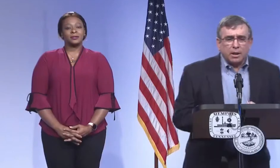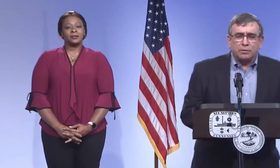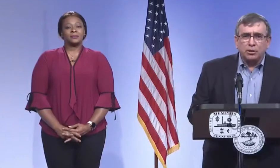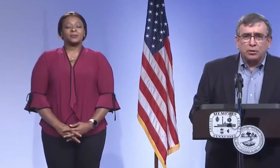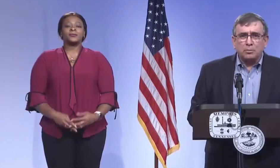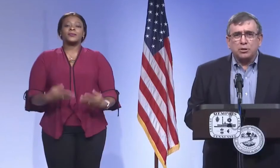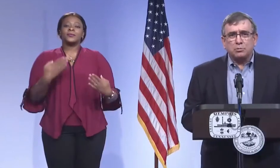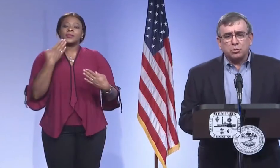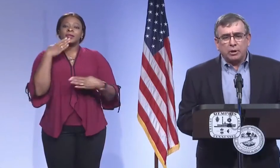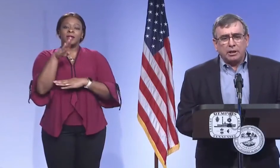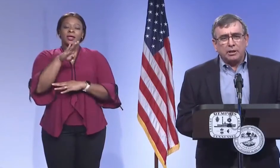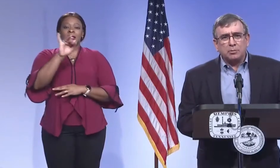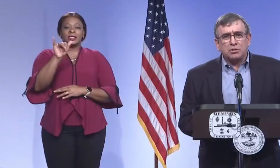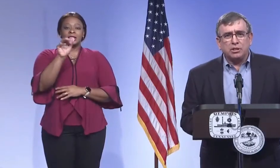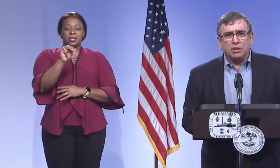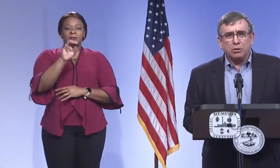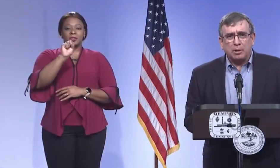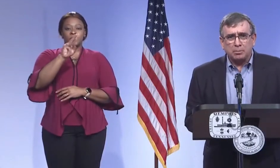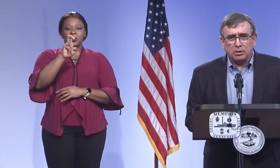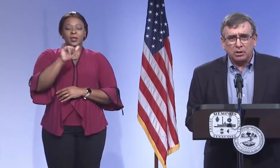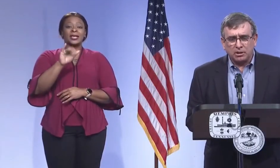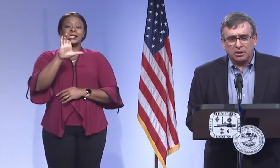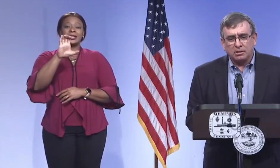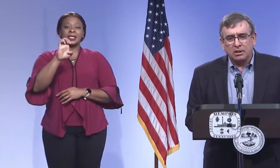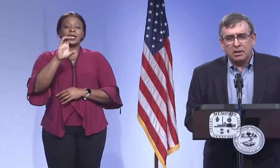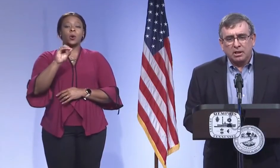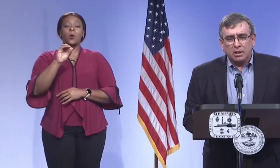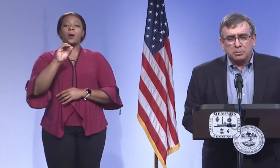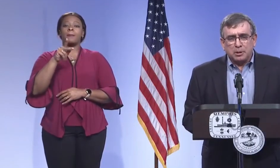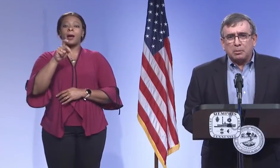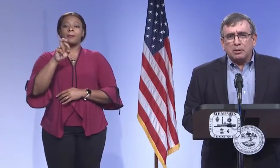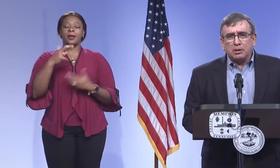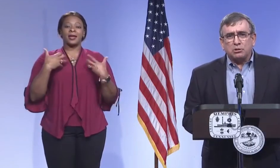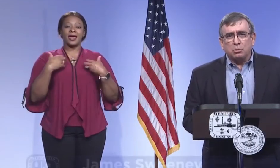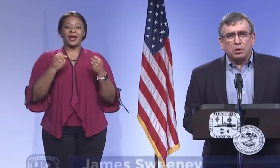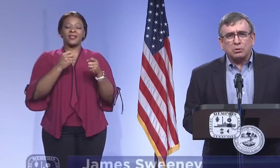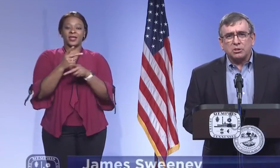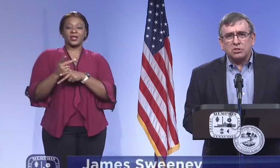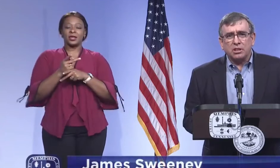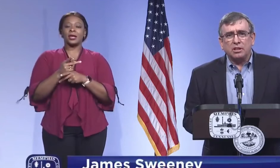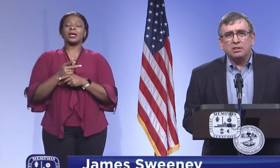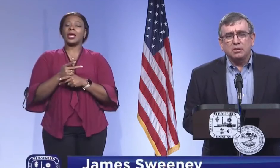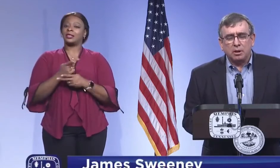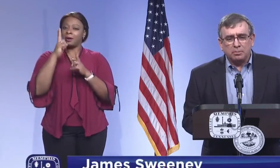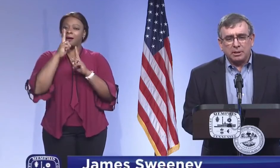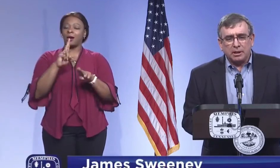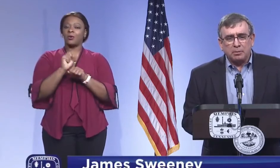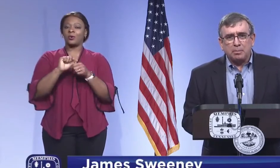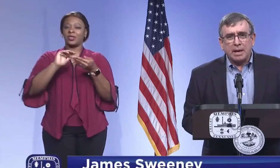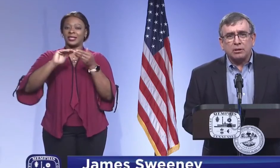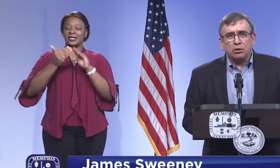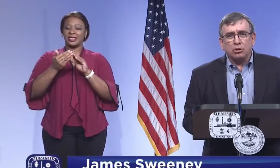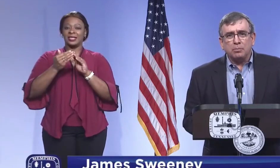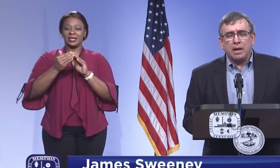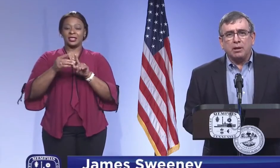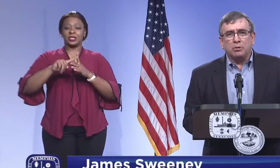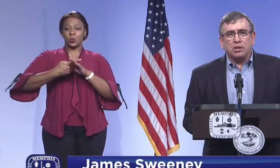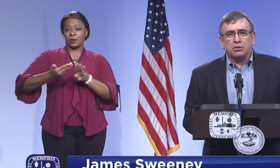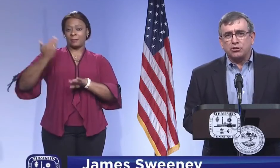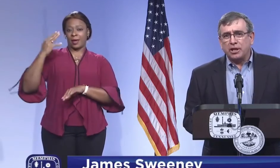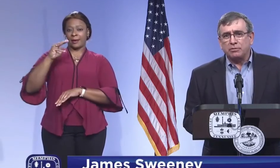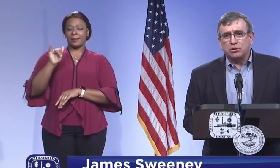Good afternoon. I'm Jim Sweeney. I'm the CEO of Poplar Healthcare. It's been a privilege to work with the city beginning back in early May